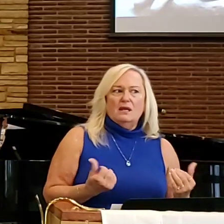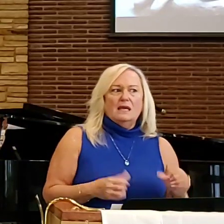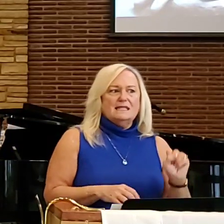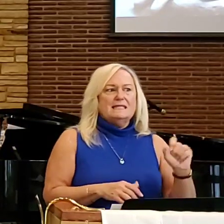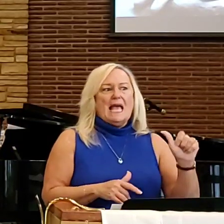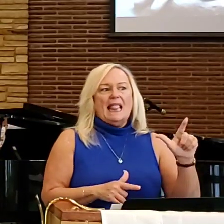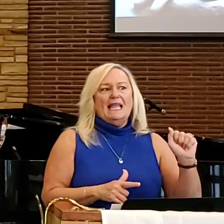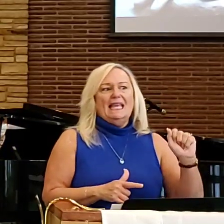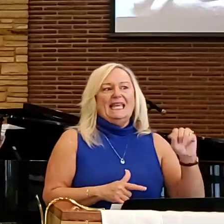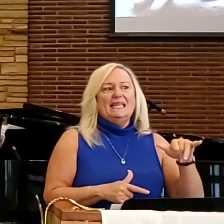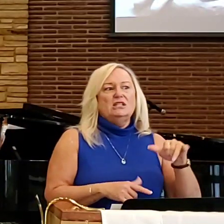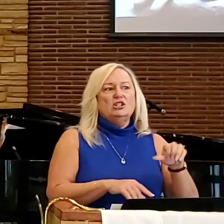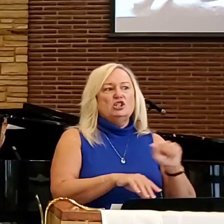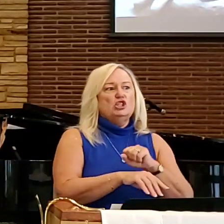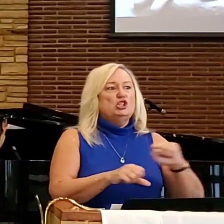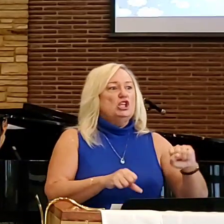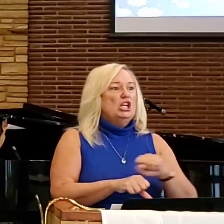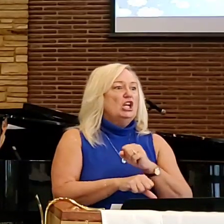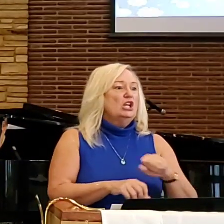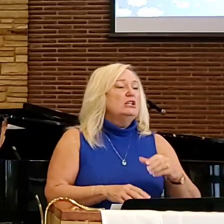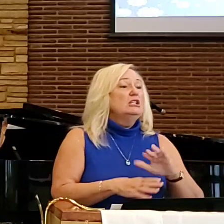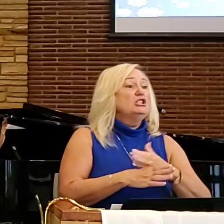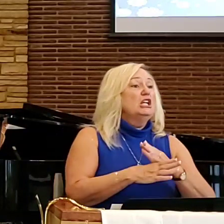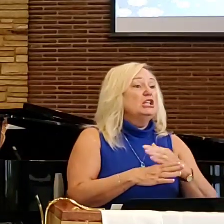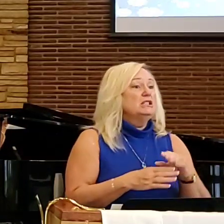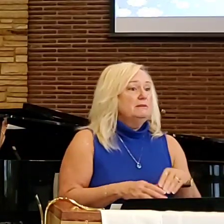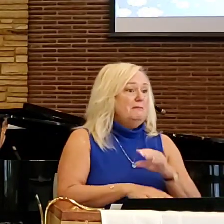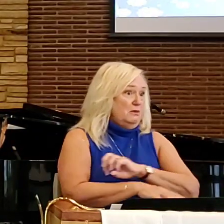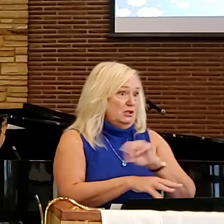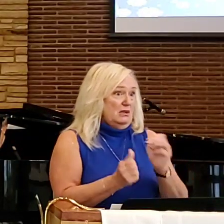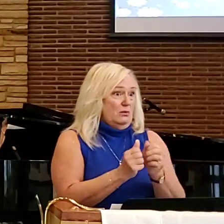Sally shares offertory music with us.